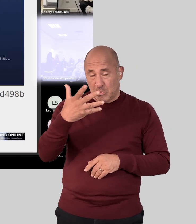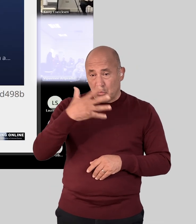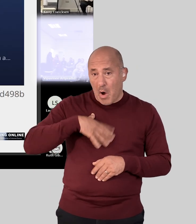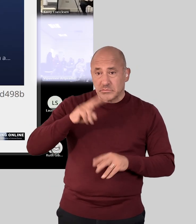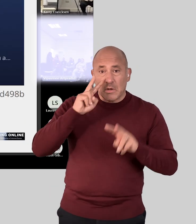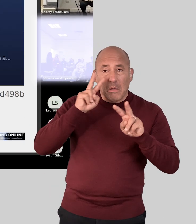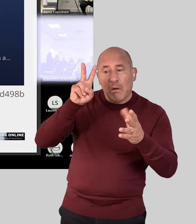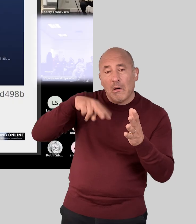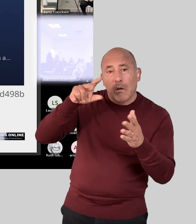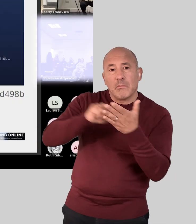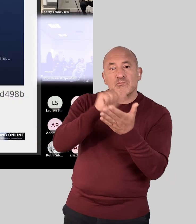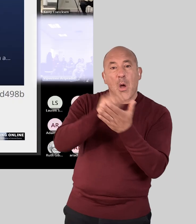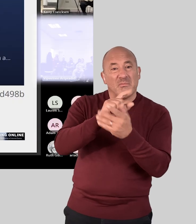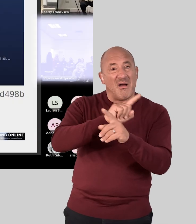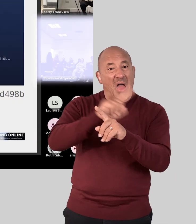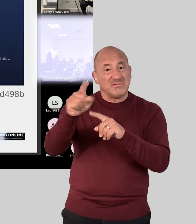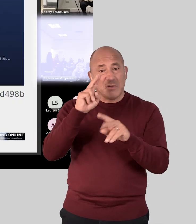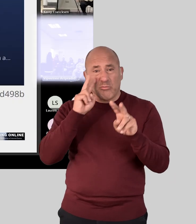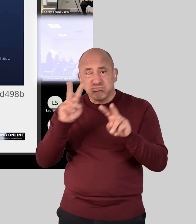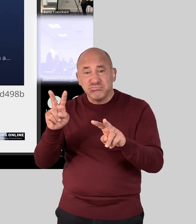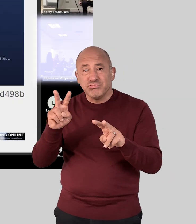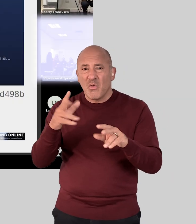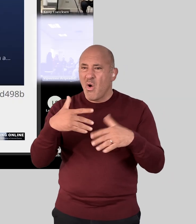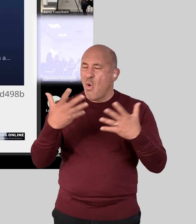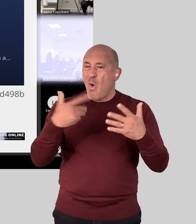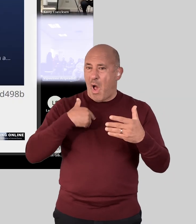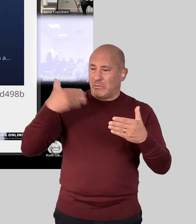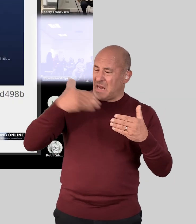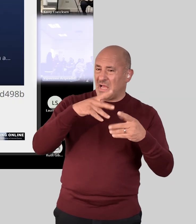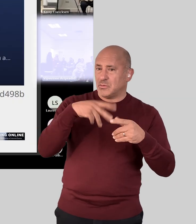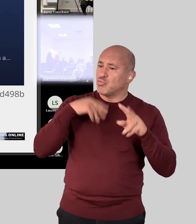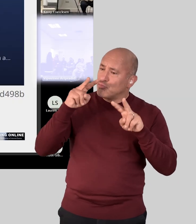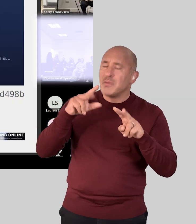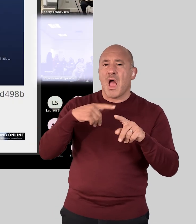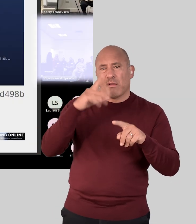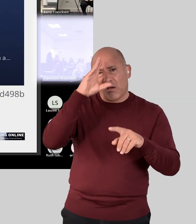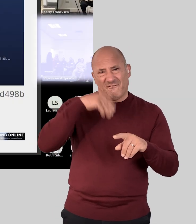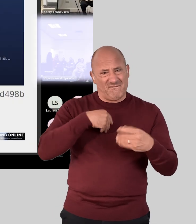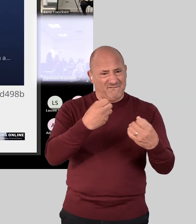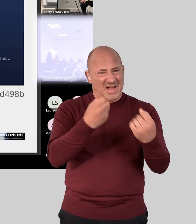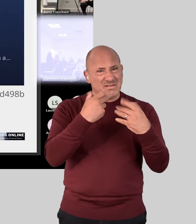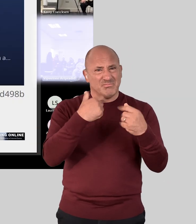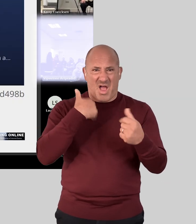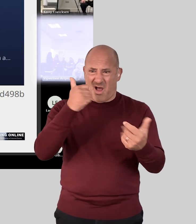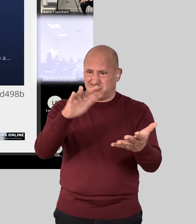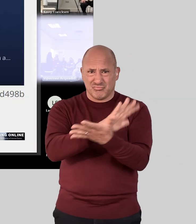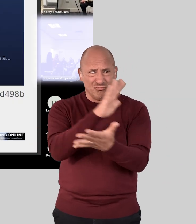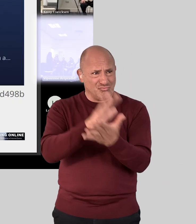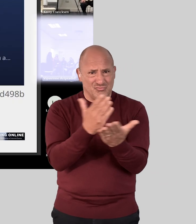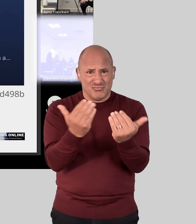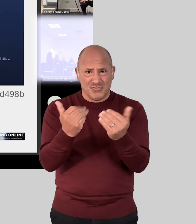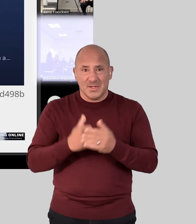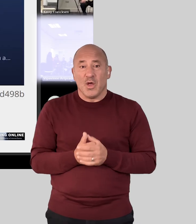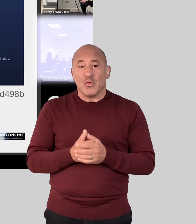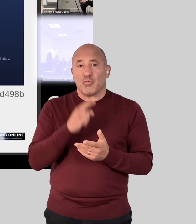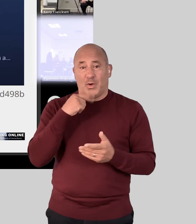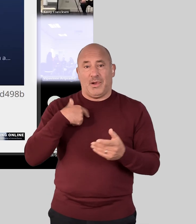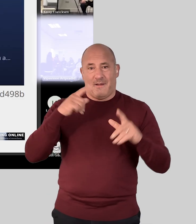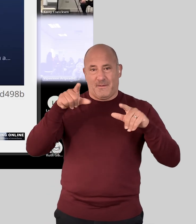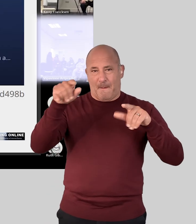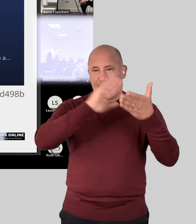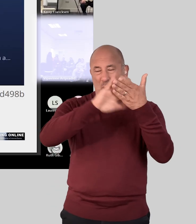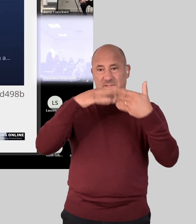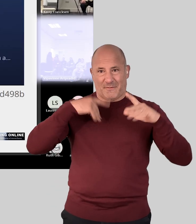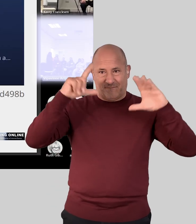If we could probably make it available as well if anybody wants to catch up, and we would love to hear feedback about it. And I'm going to take a picture